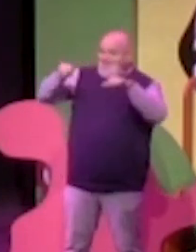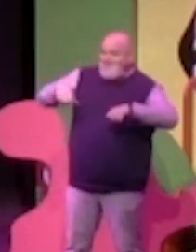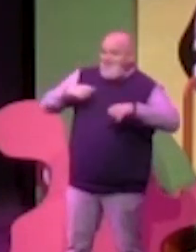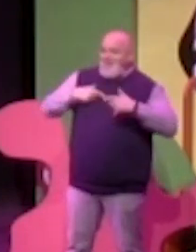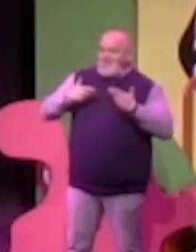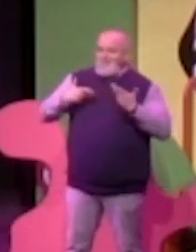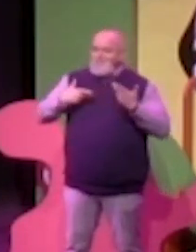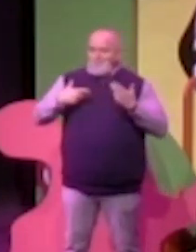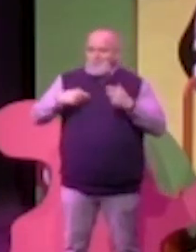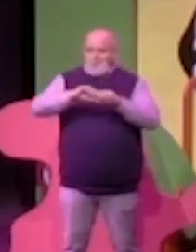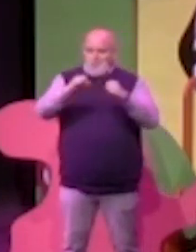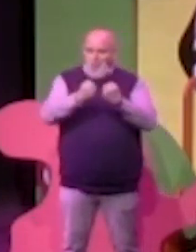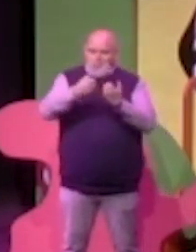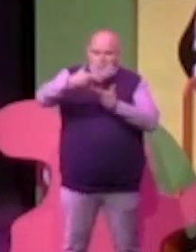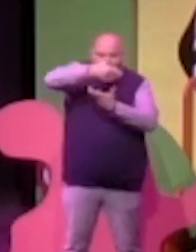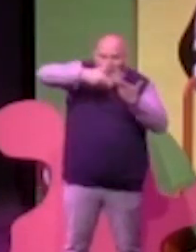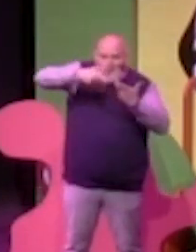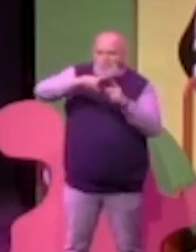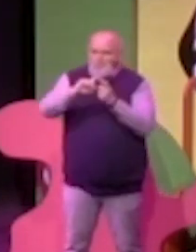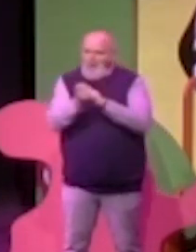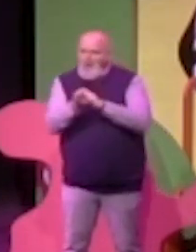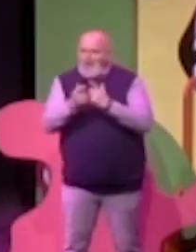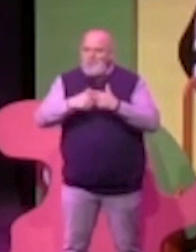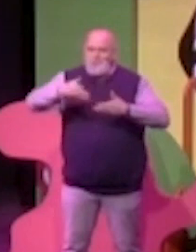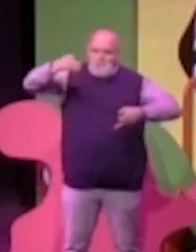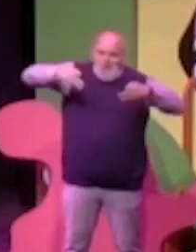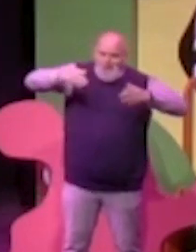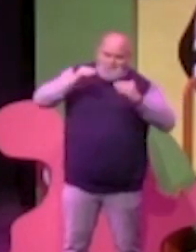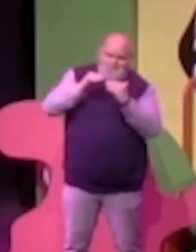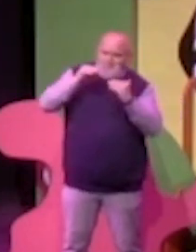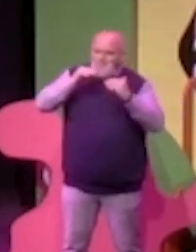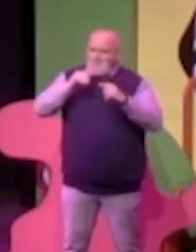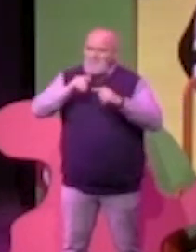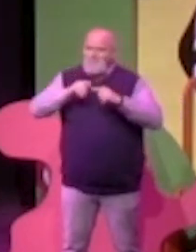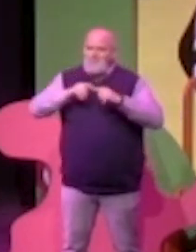social change, justice? What's one thing